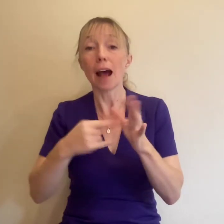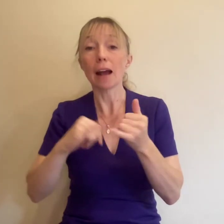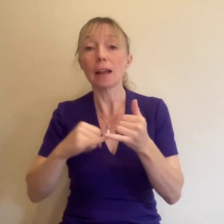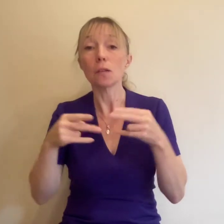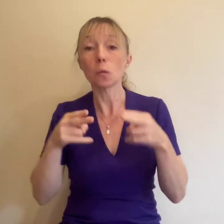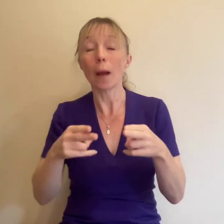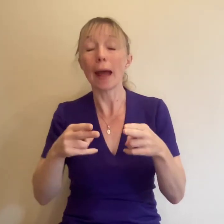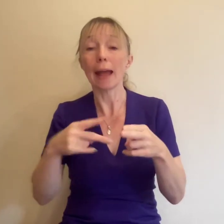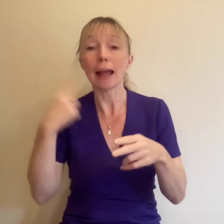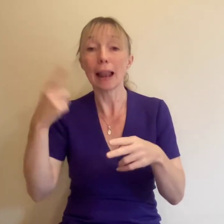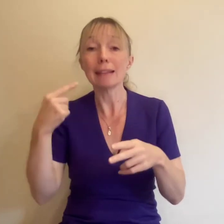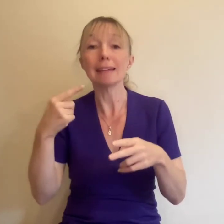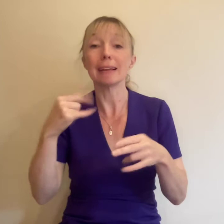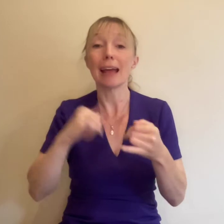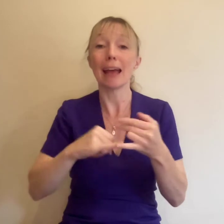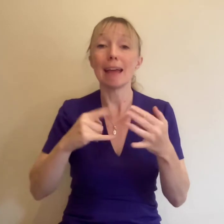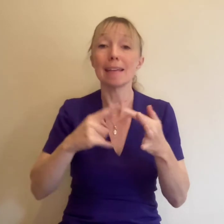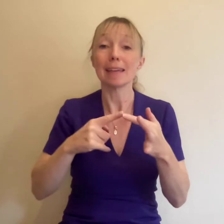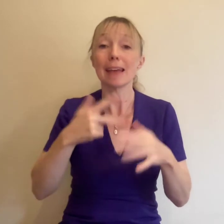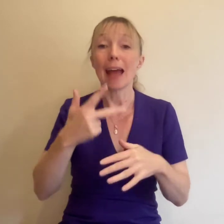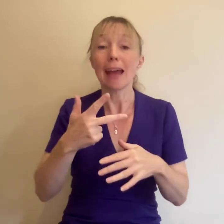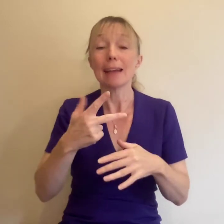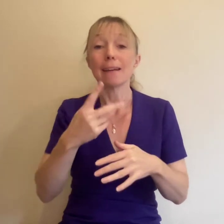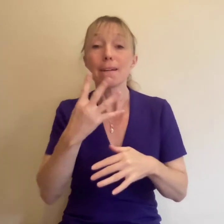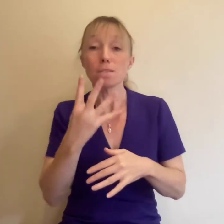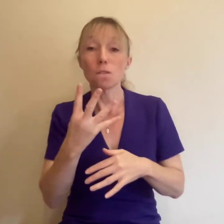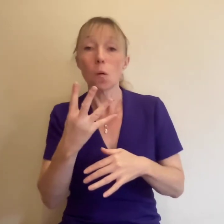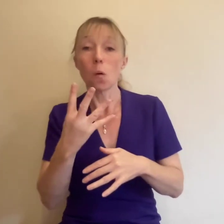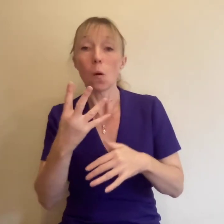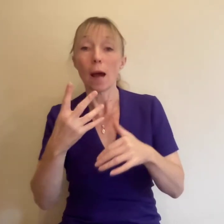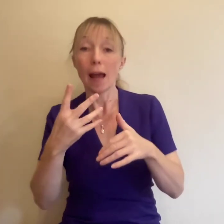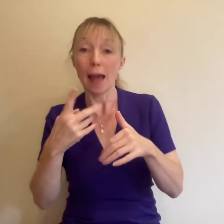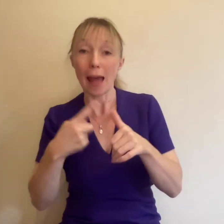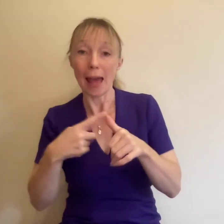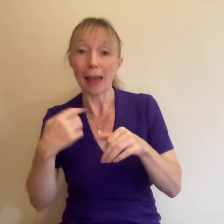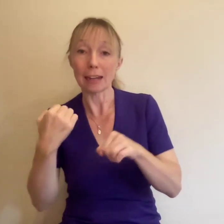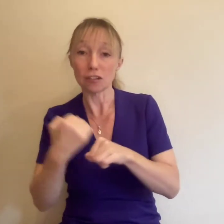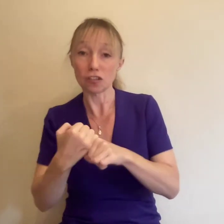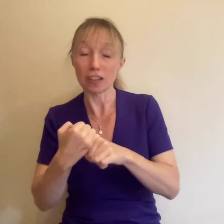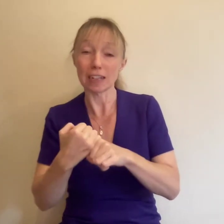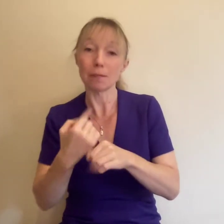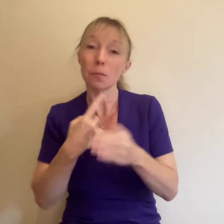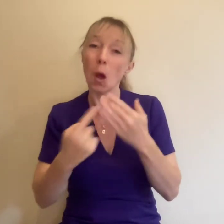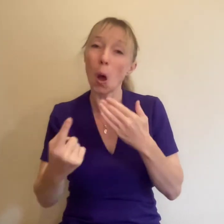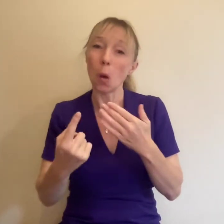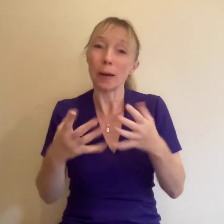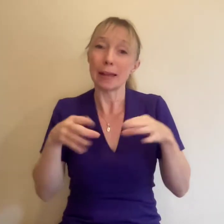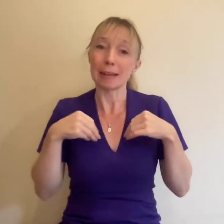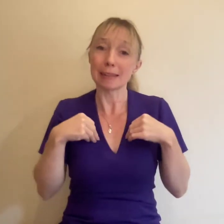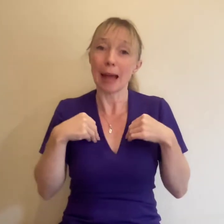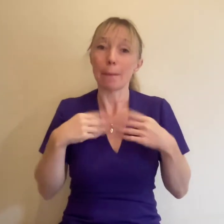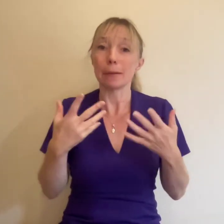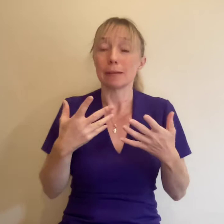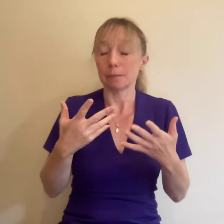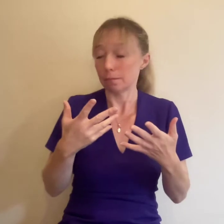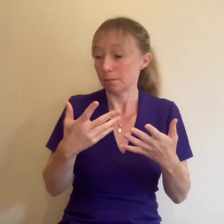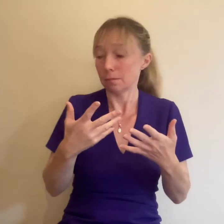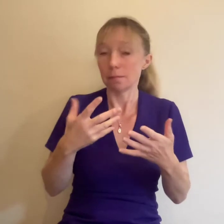4AG. We can only accept printed text postal entries. Please make sure you send us copies of